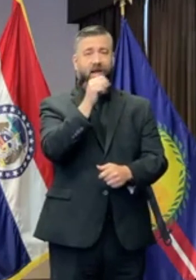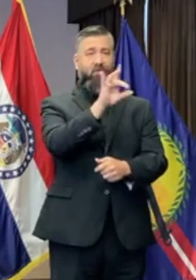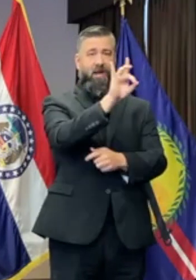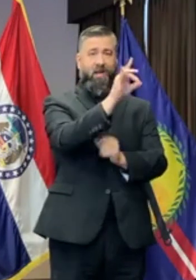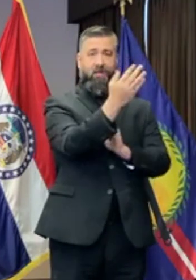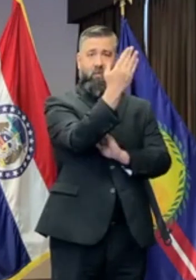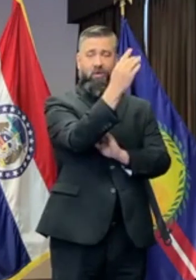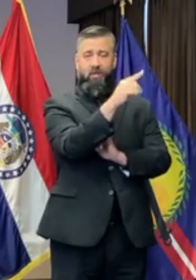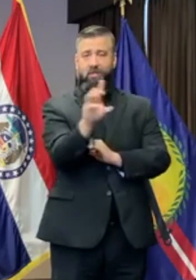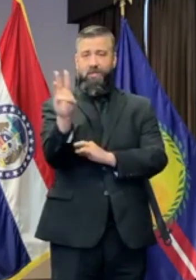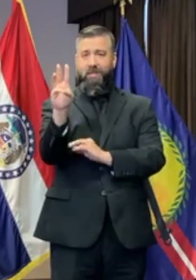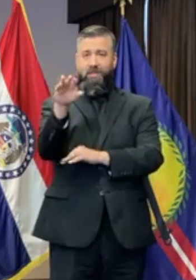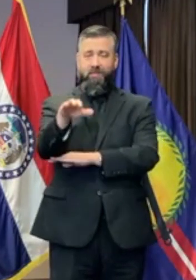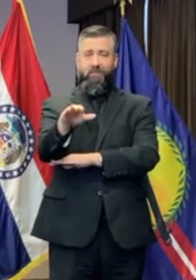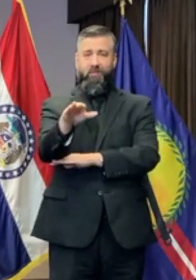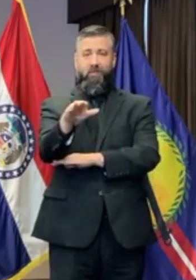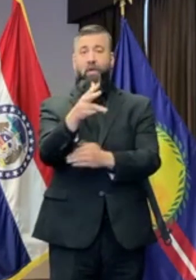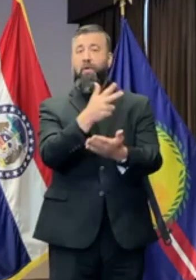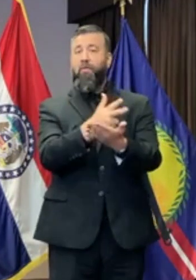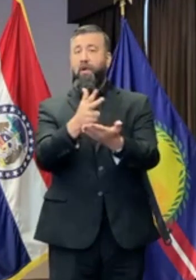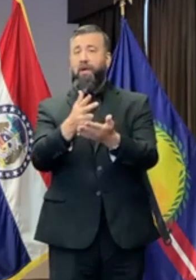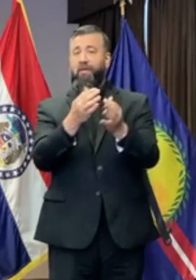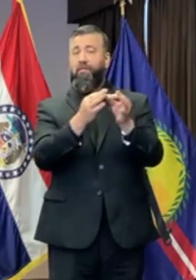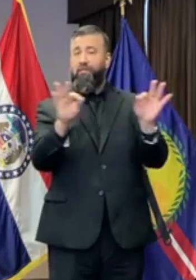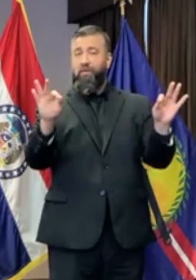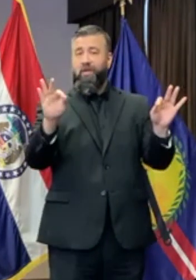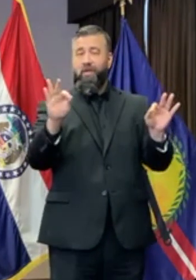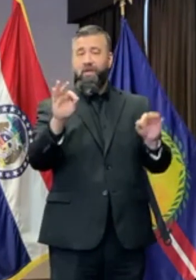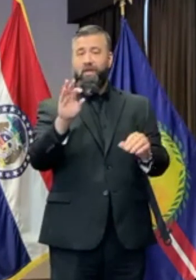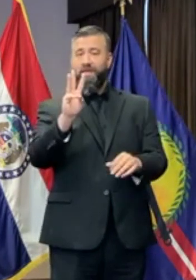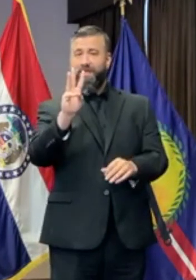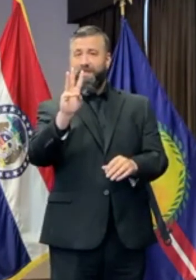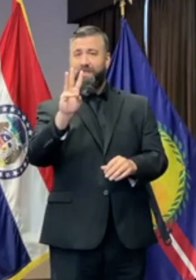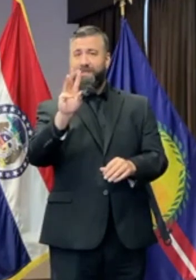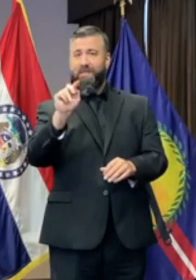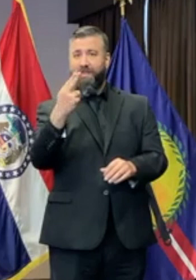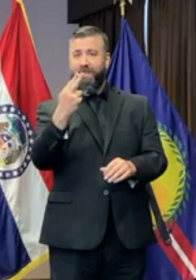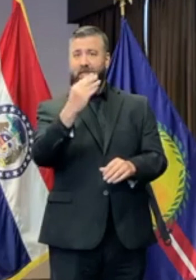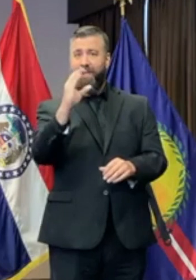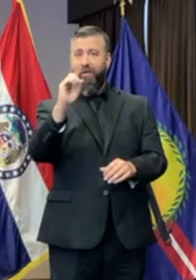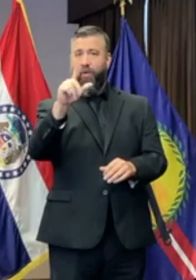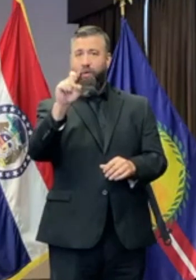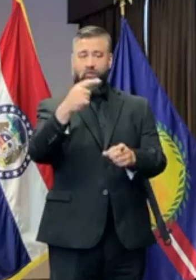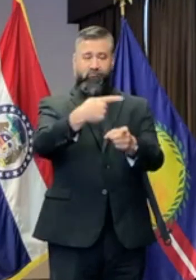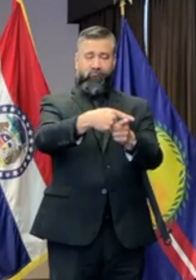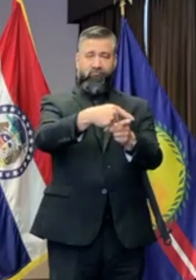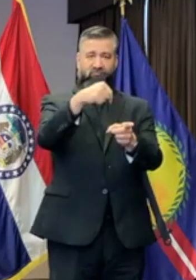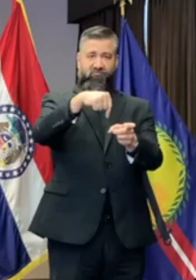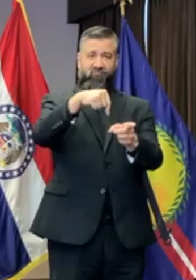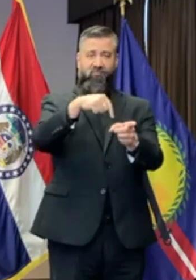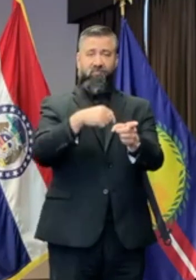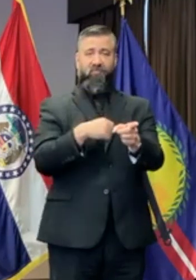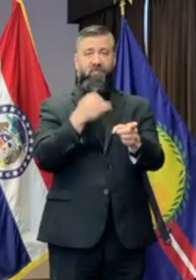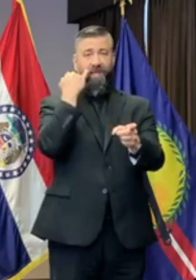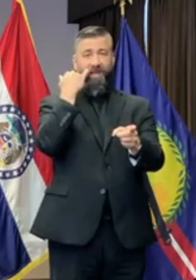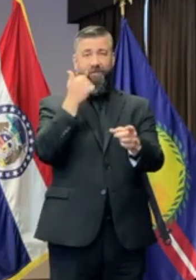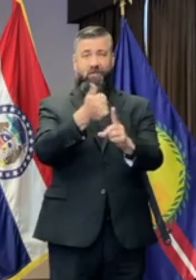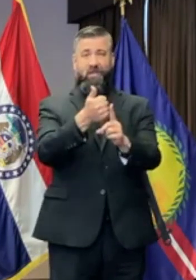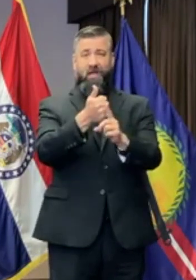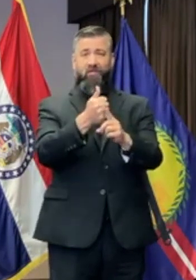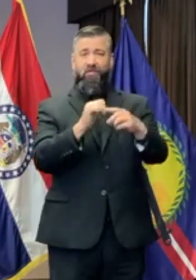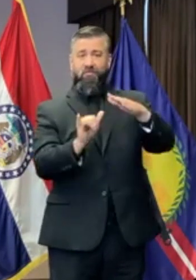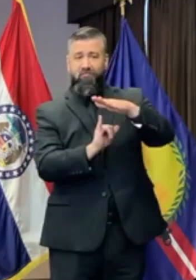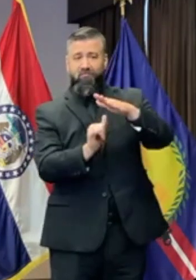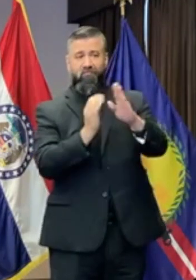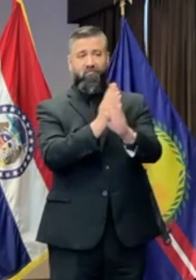And parking is free at 6th and Cole Streets. And if you take public transportation, you can request a free pass to come back and